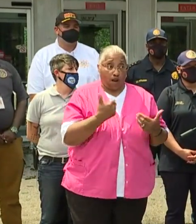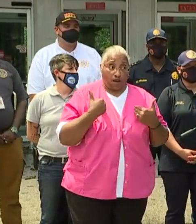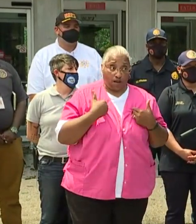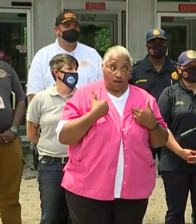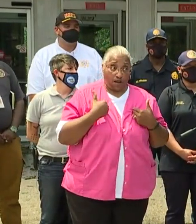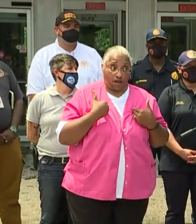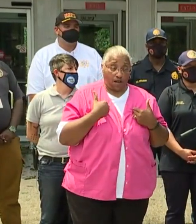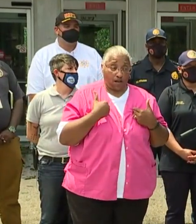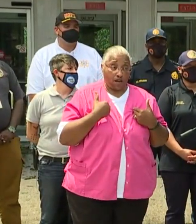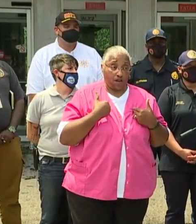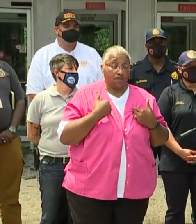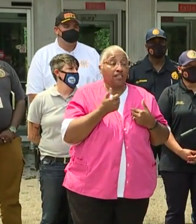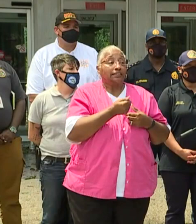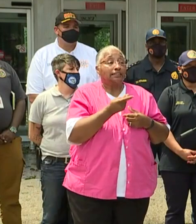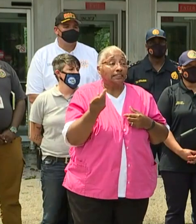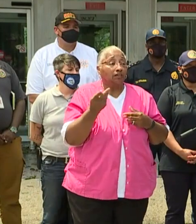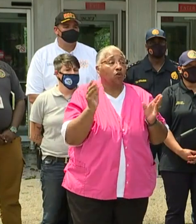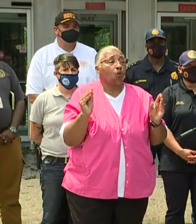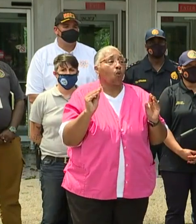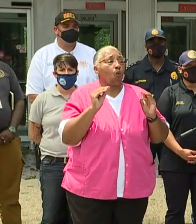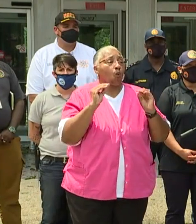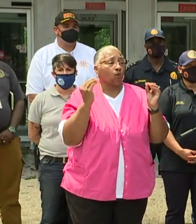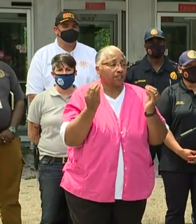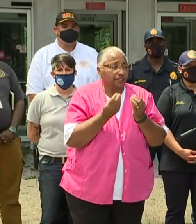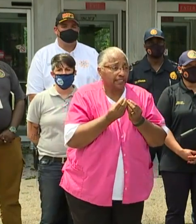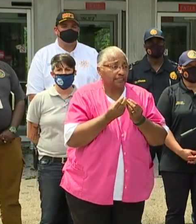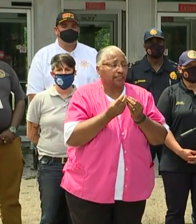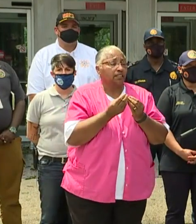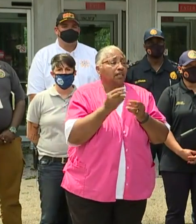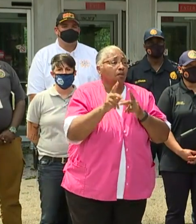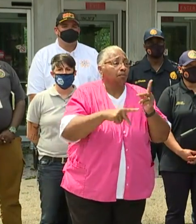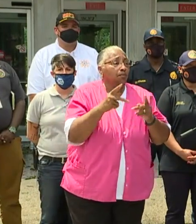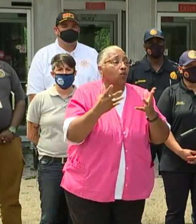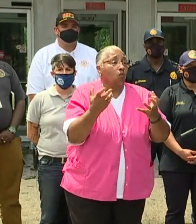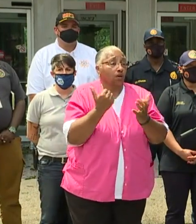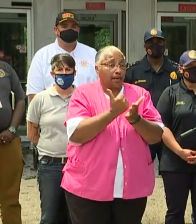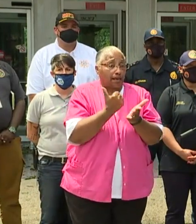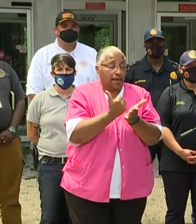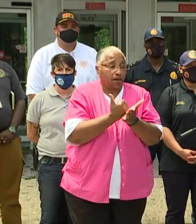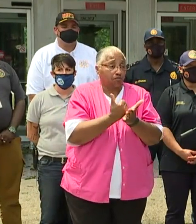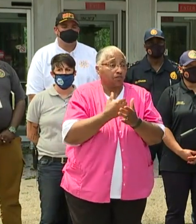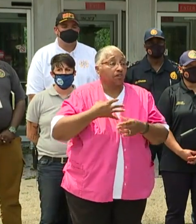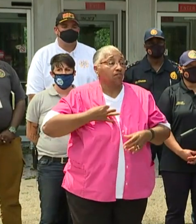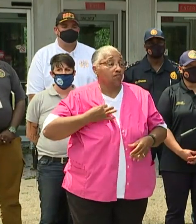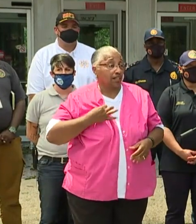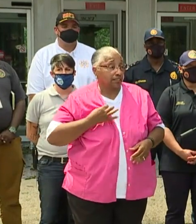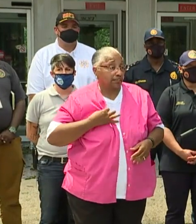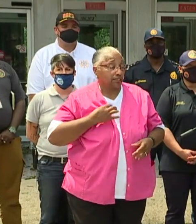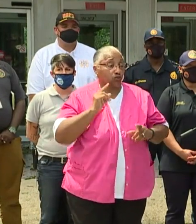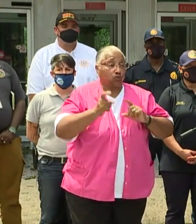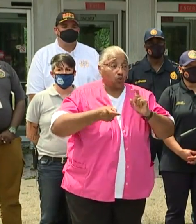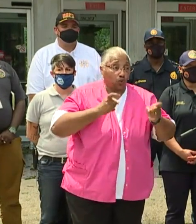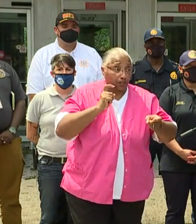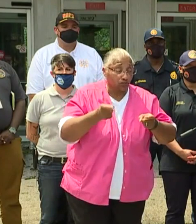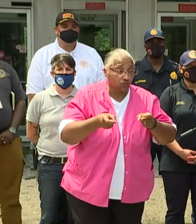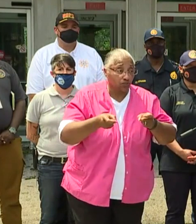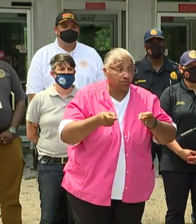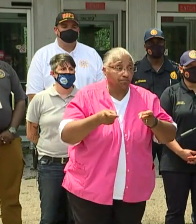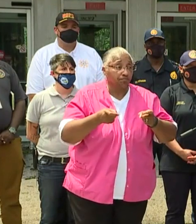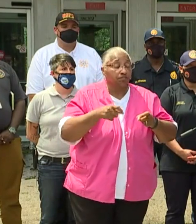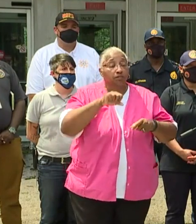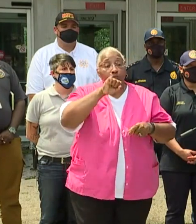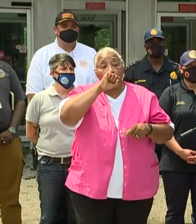a number of organizations and individuals who want to help, and efforts, volunteers, donations. Love